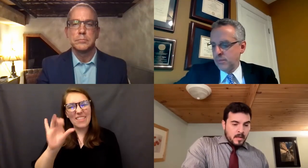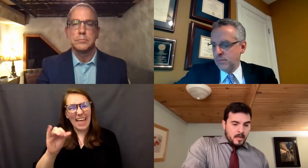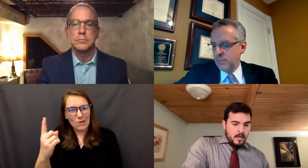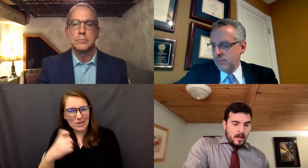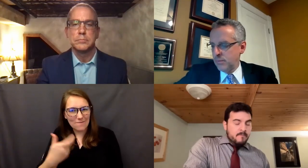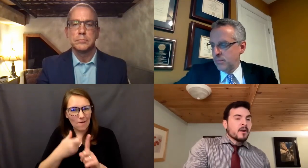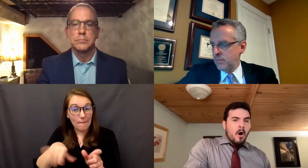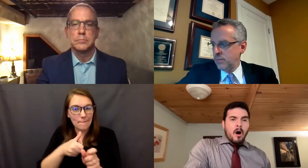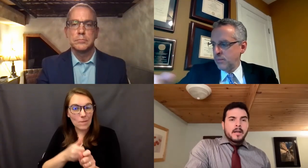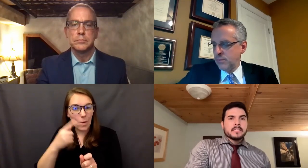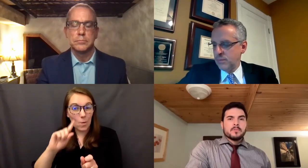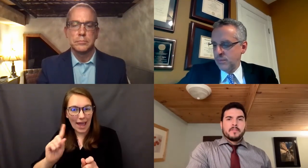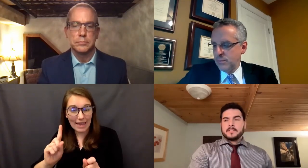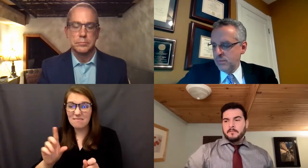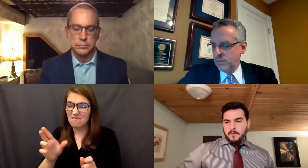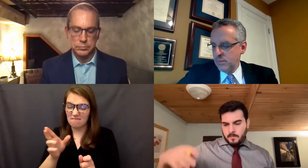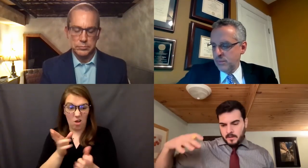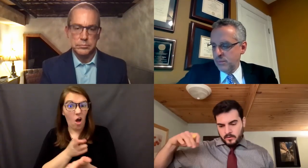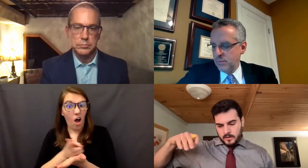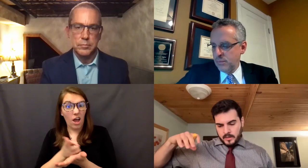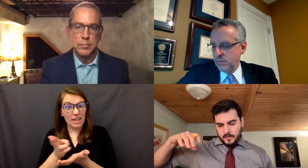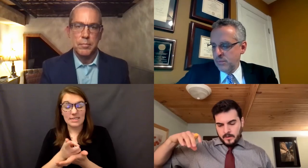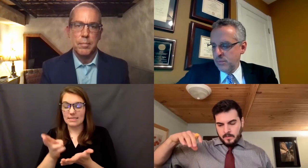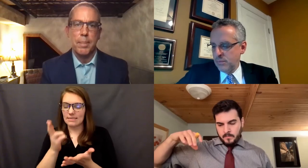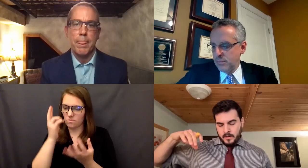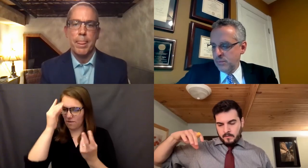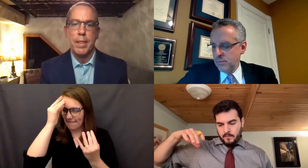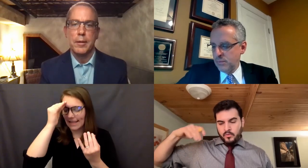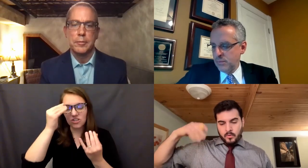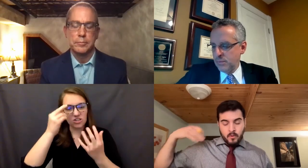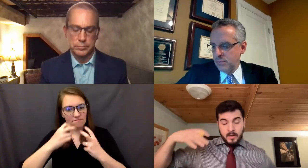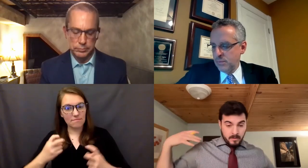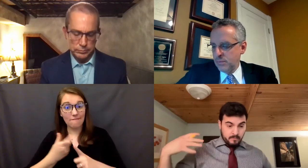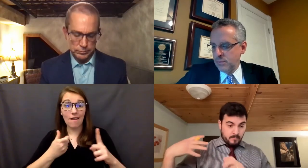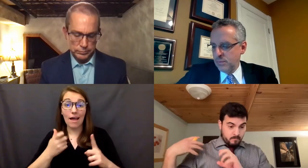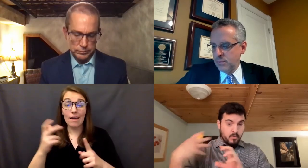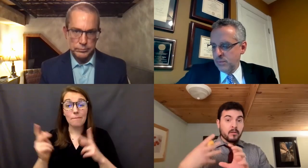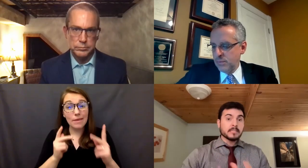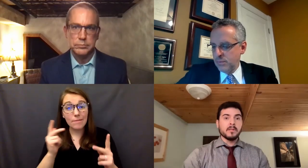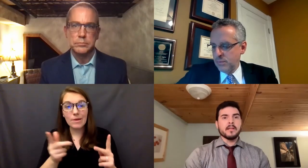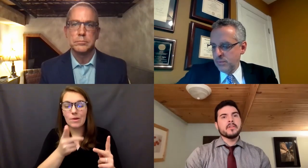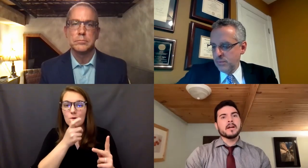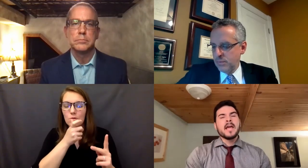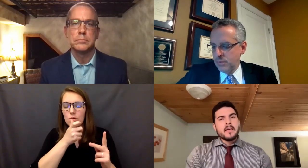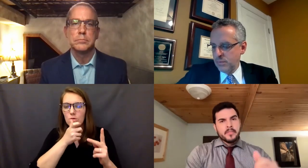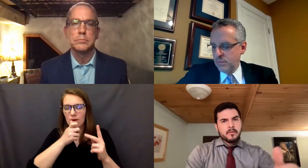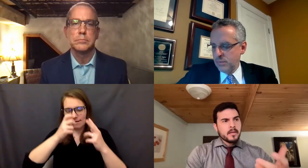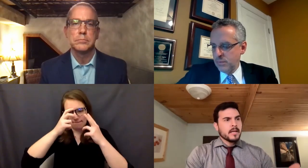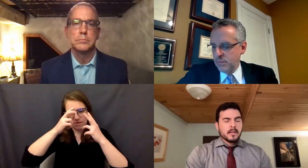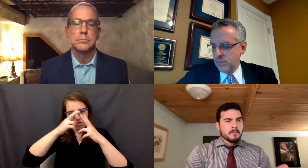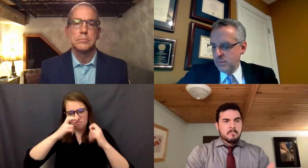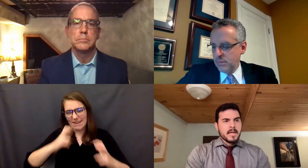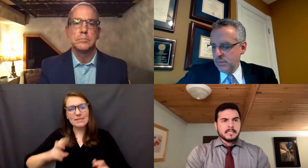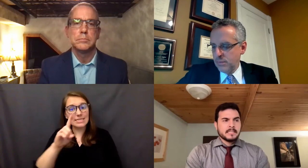from a very honest reflection from certain folks who are informed by critical disability theory. They're